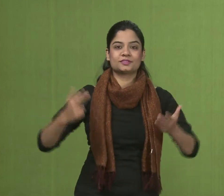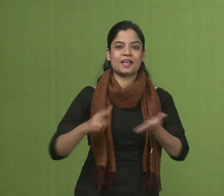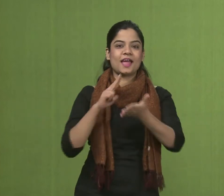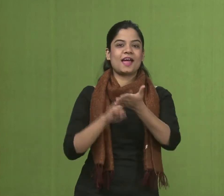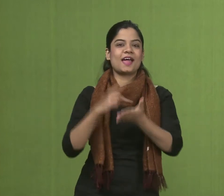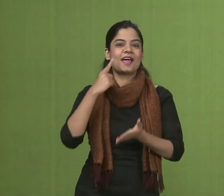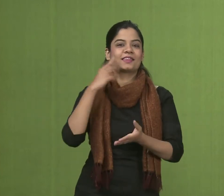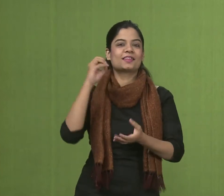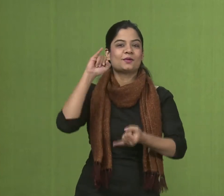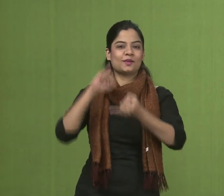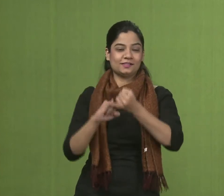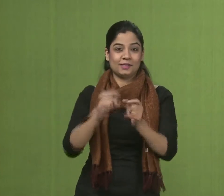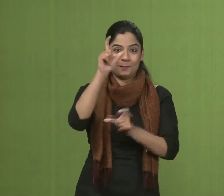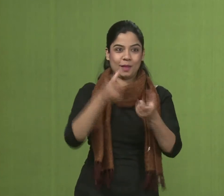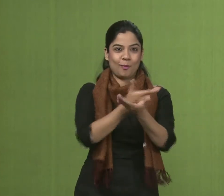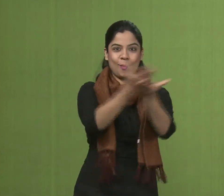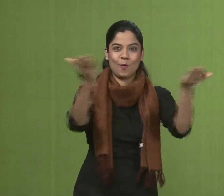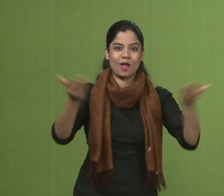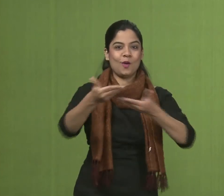Dear learners, welcome to NIOS,